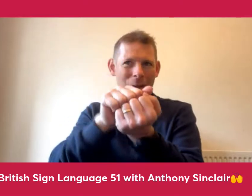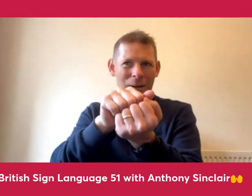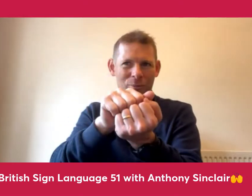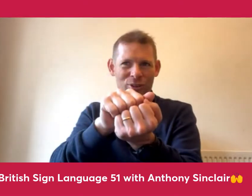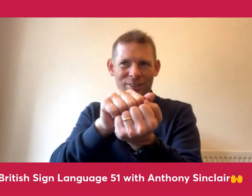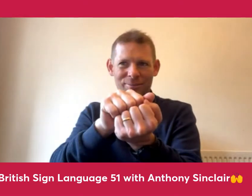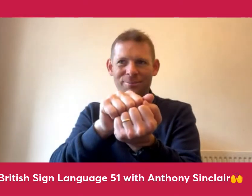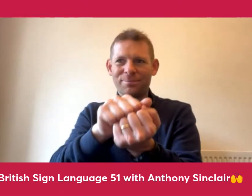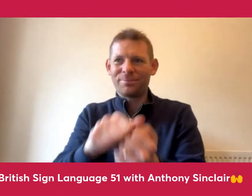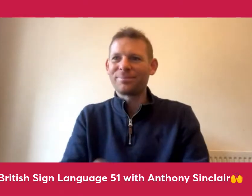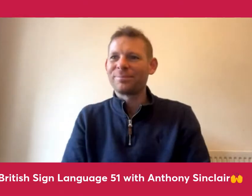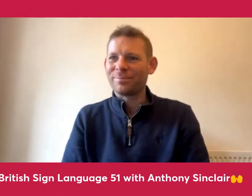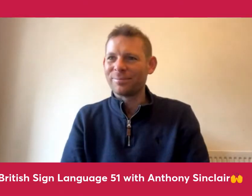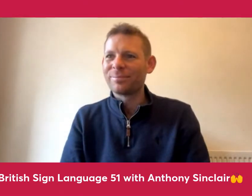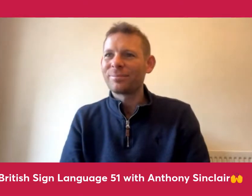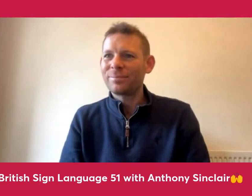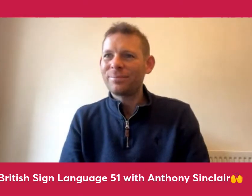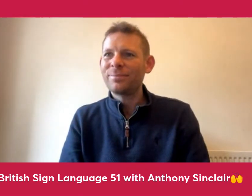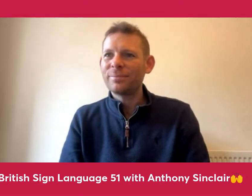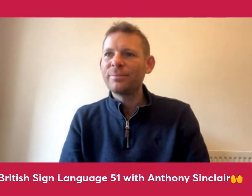good memories.